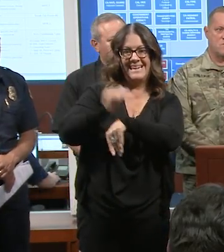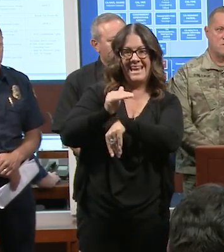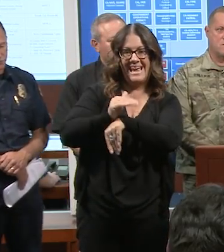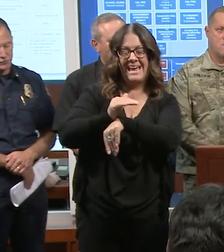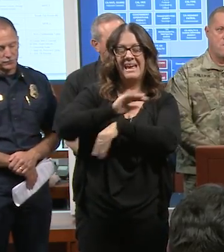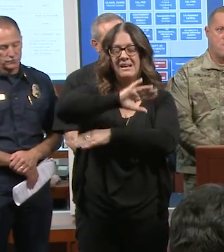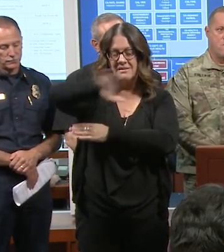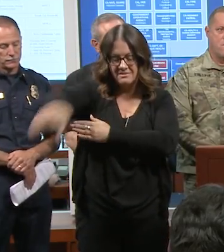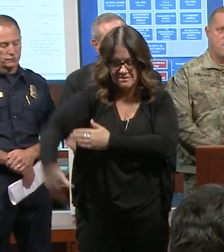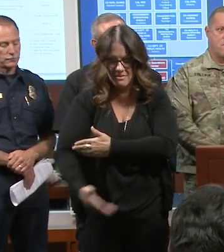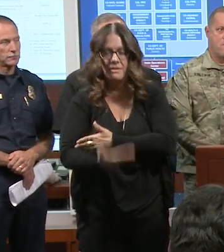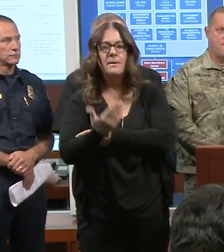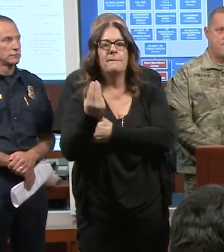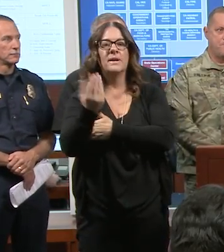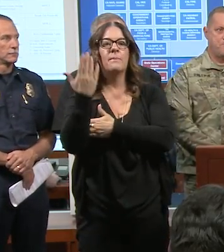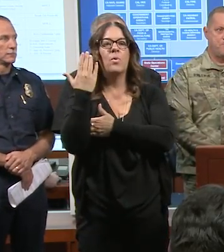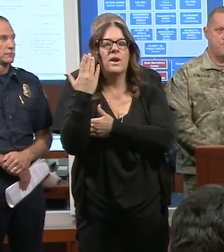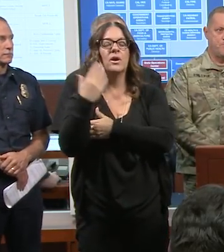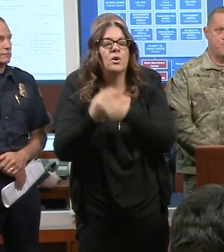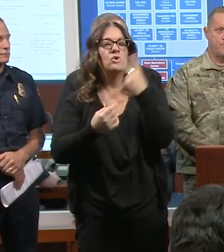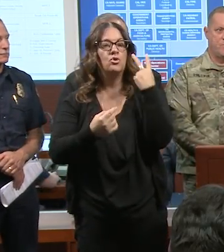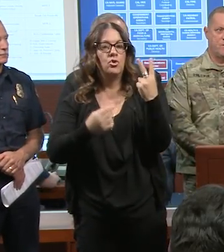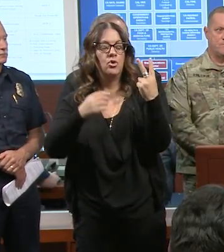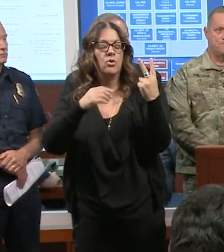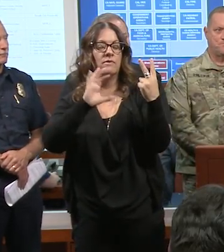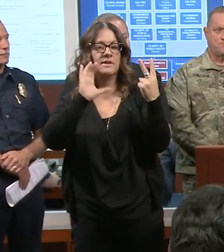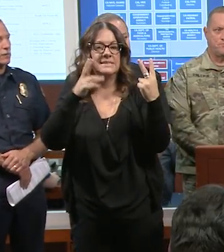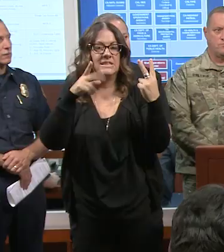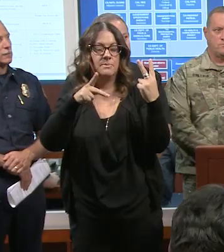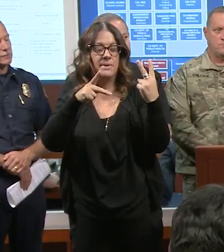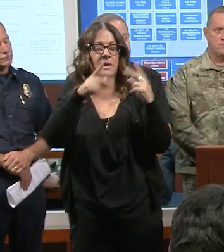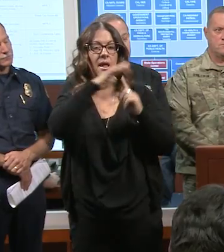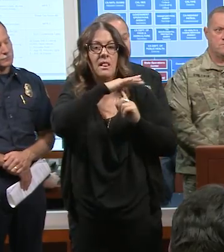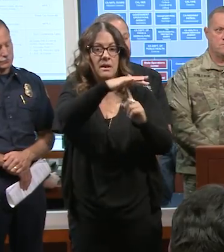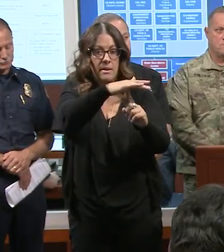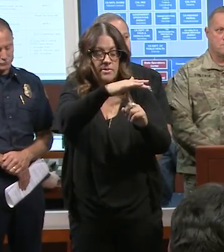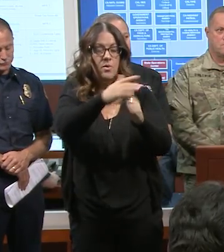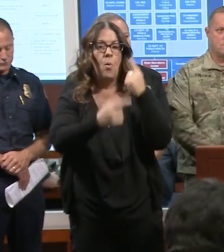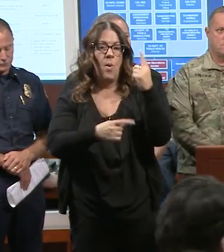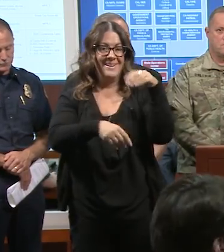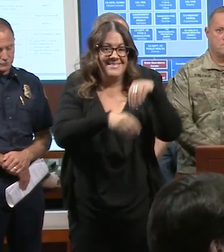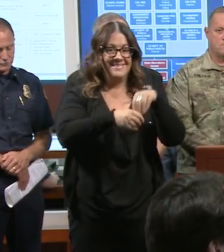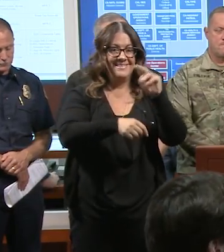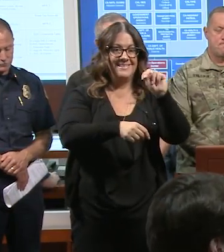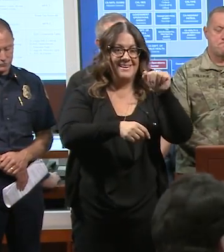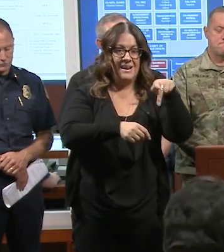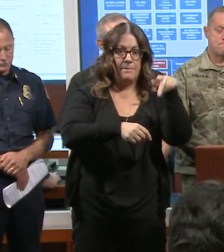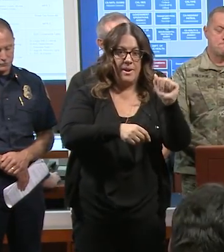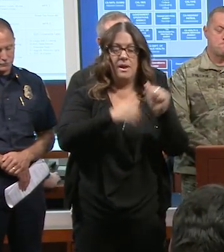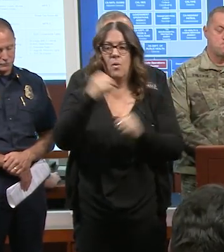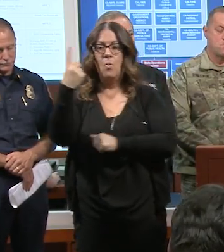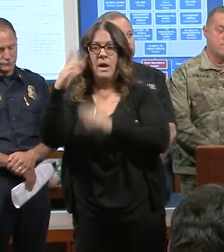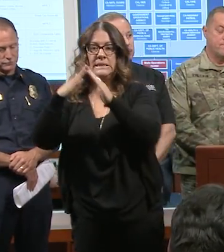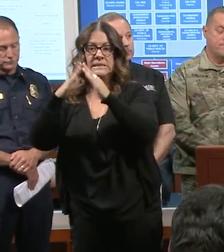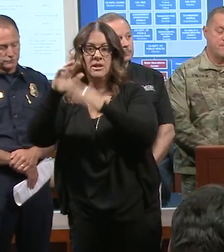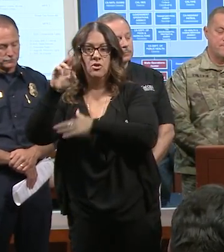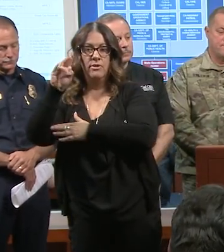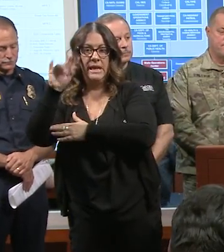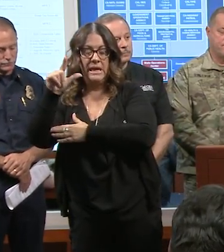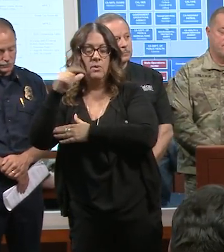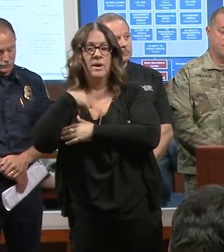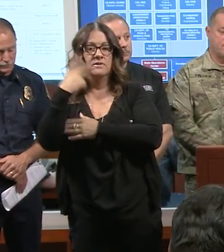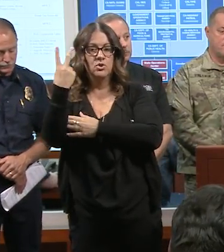Monday morning, two of our CHP helicopters, one based out of the Napa Airport and one based out of Redding, between those